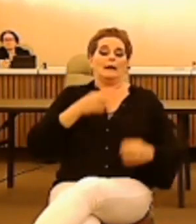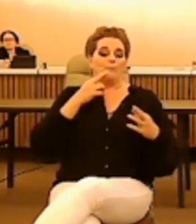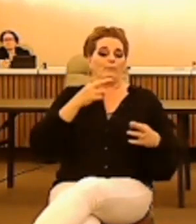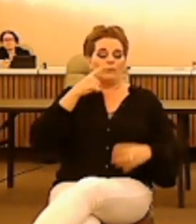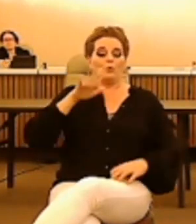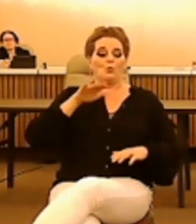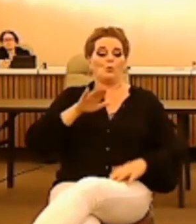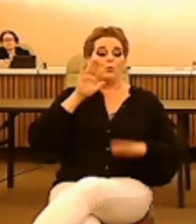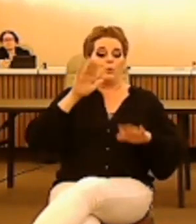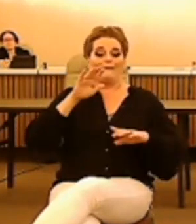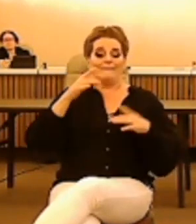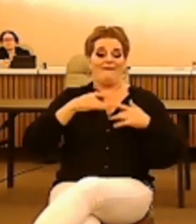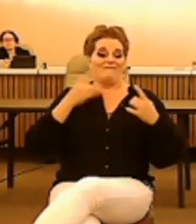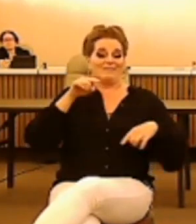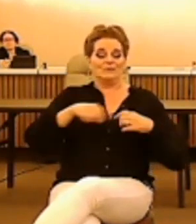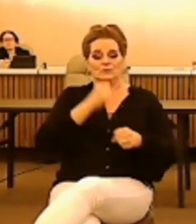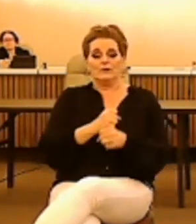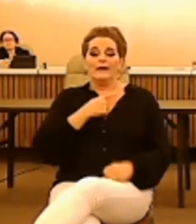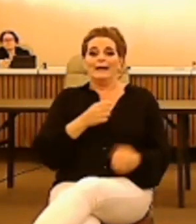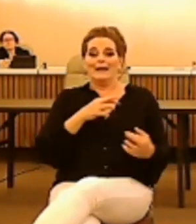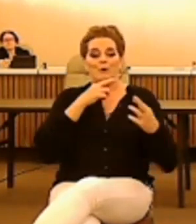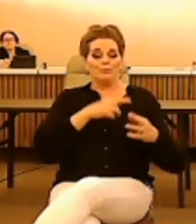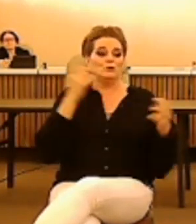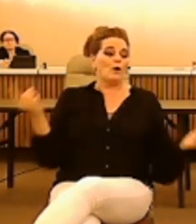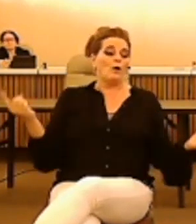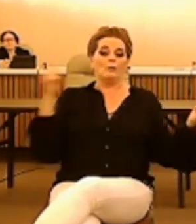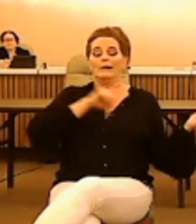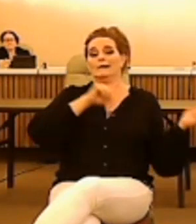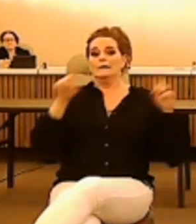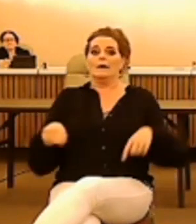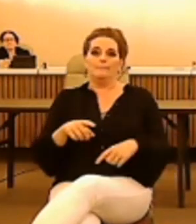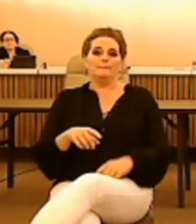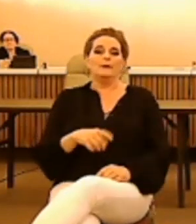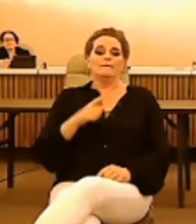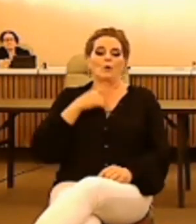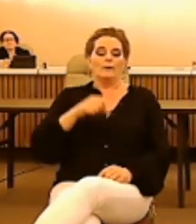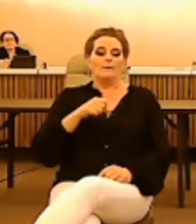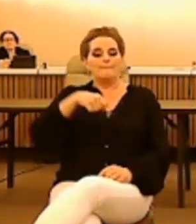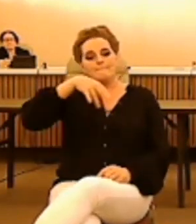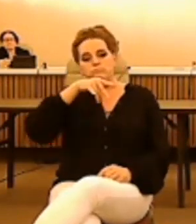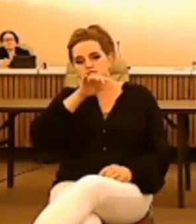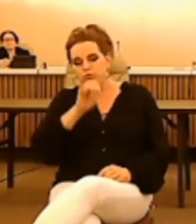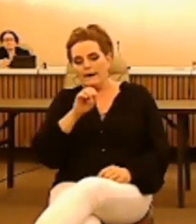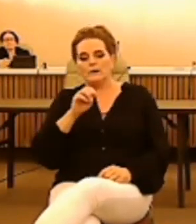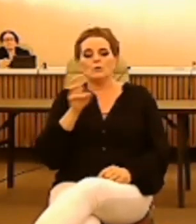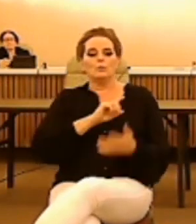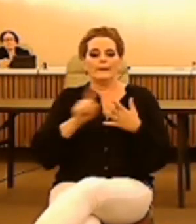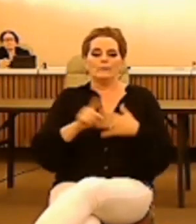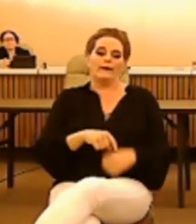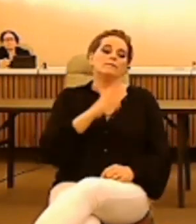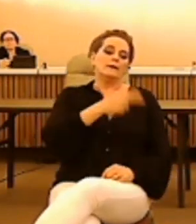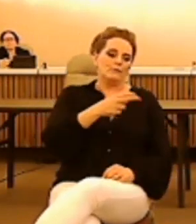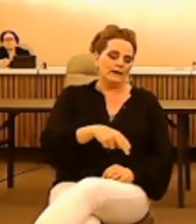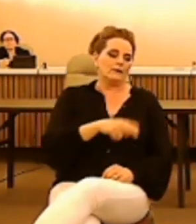for you to all vote yes, proclaim it to be Pride Week. We do have the Henrietta Public Library is